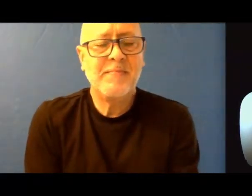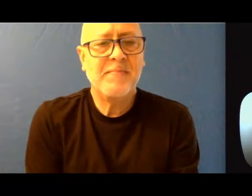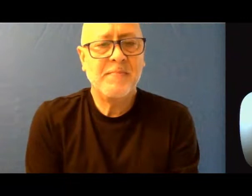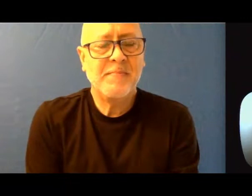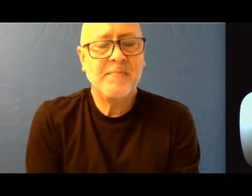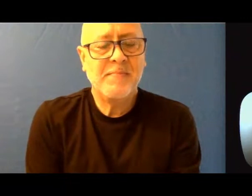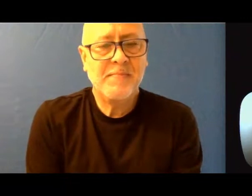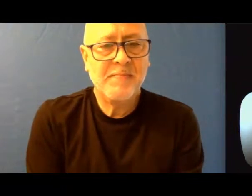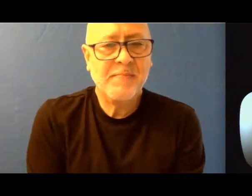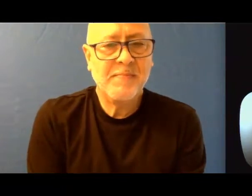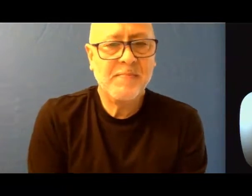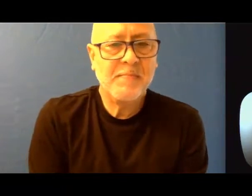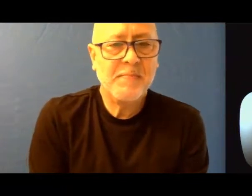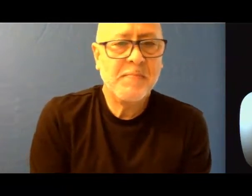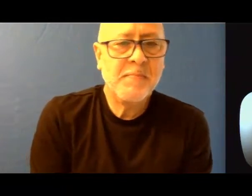by itself.